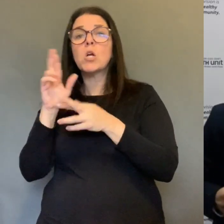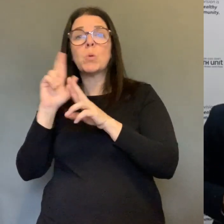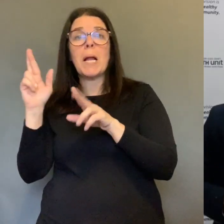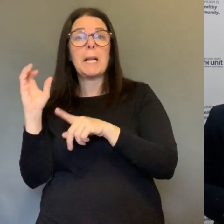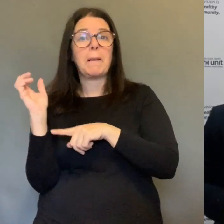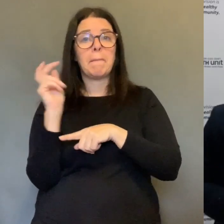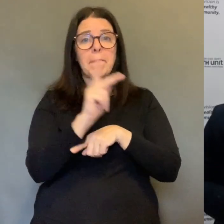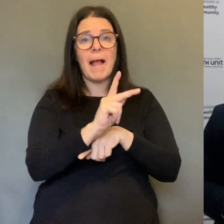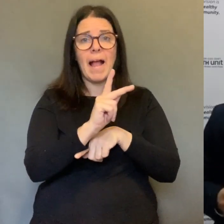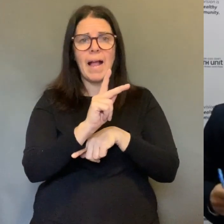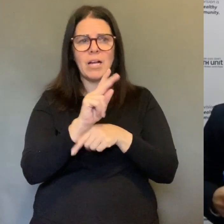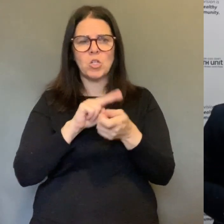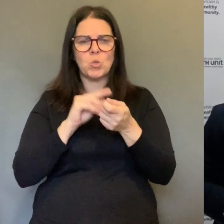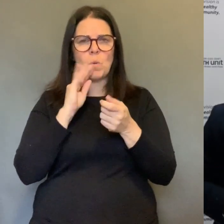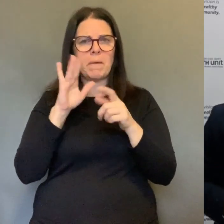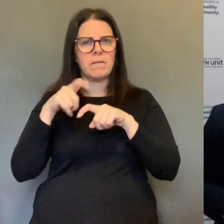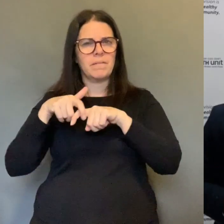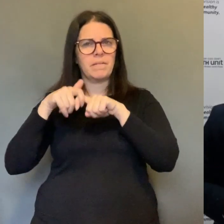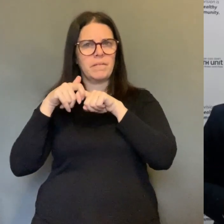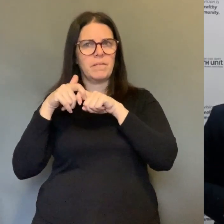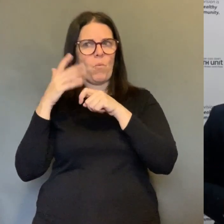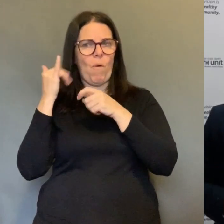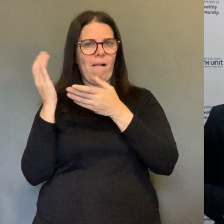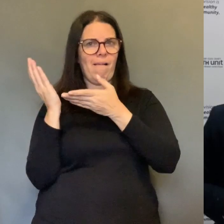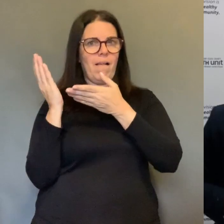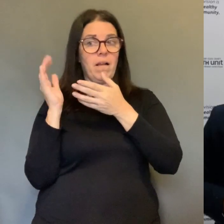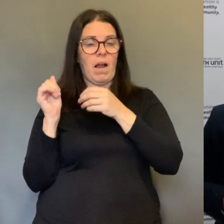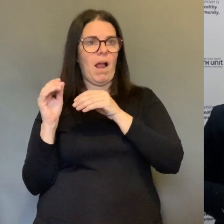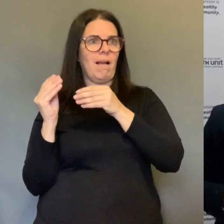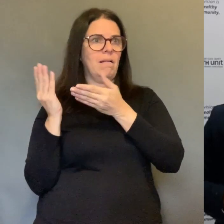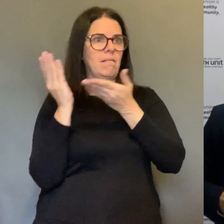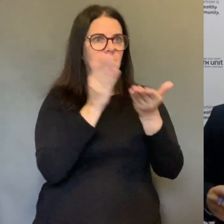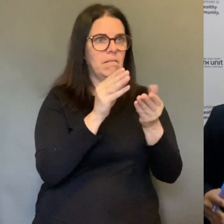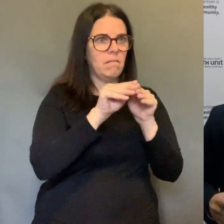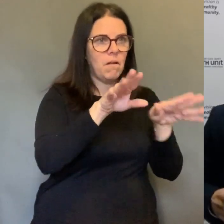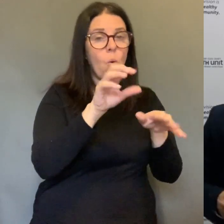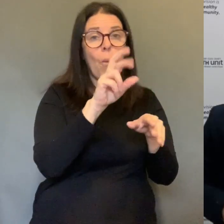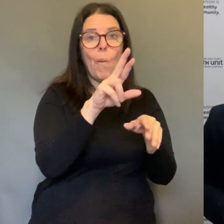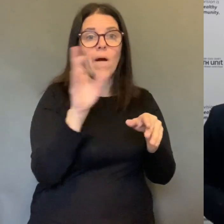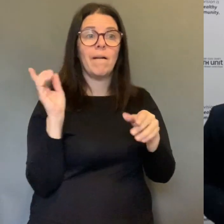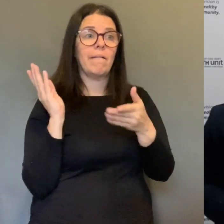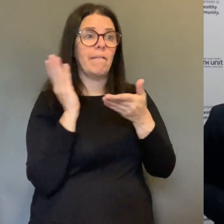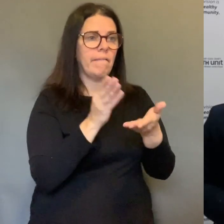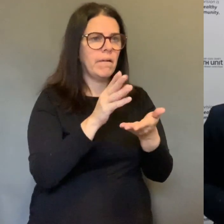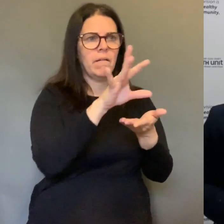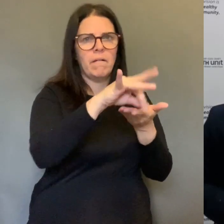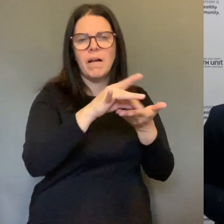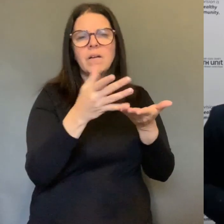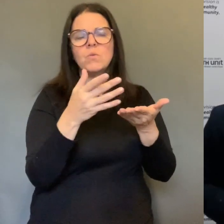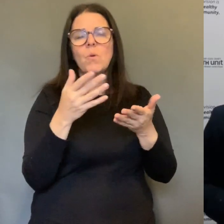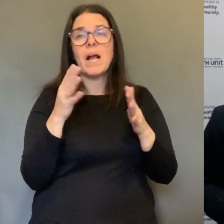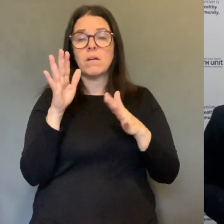conversation is going, and those details will come out as we finalize all of those details.